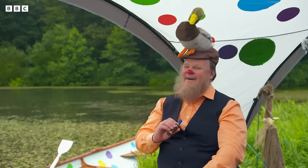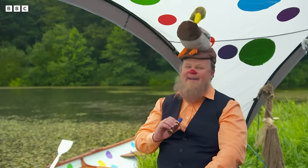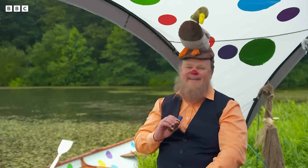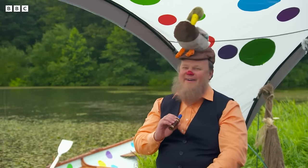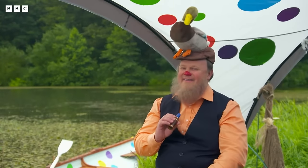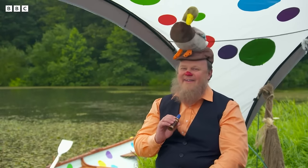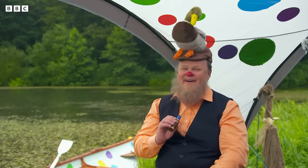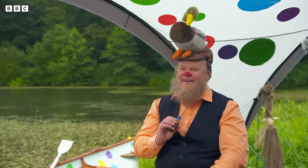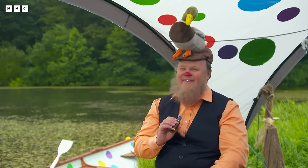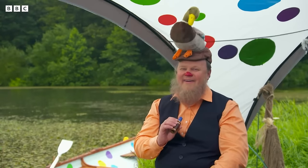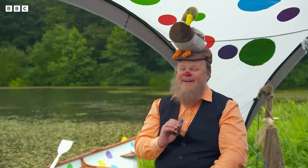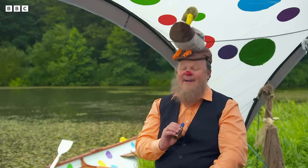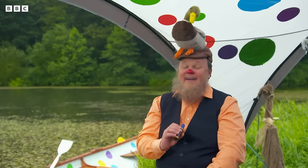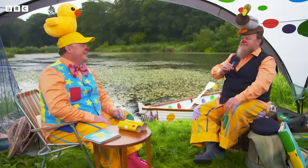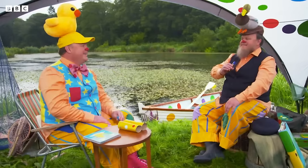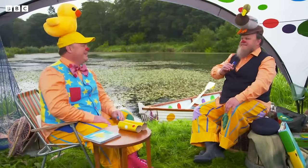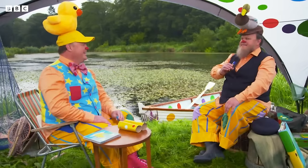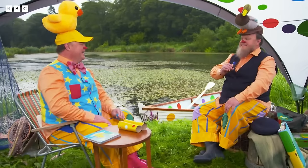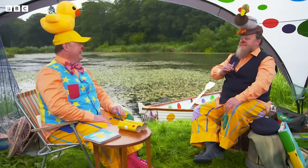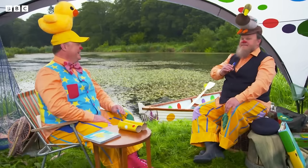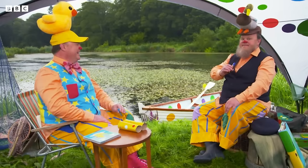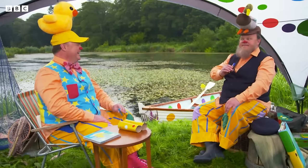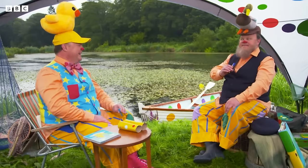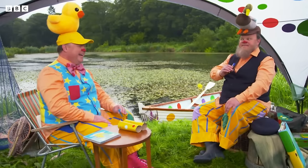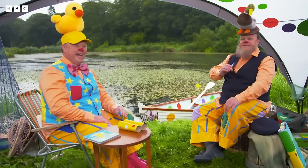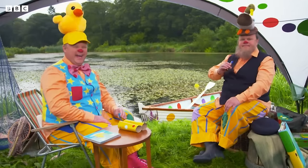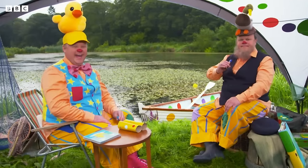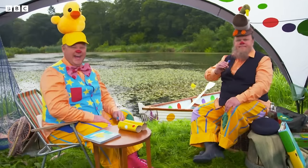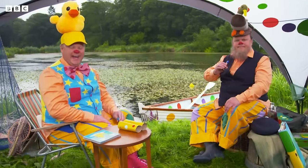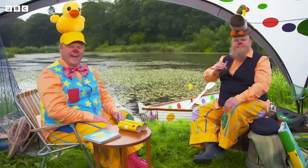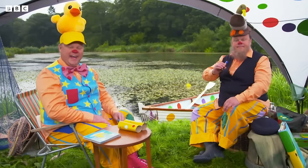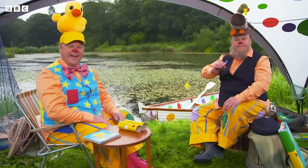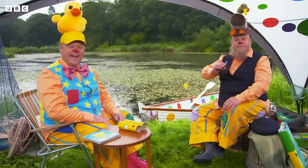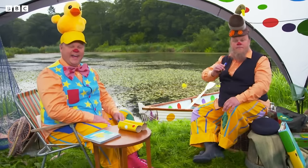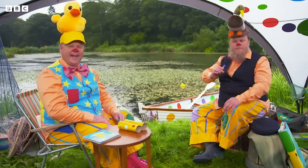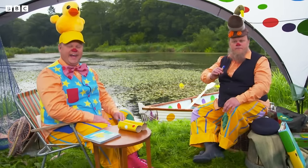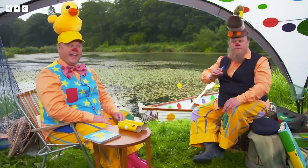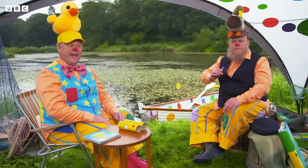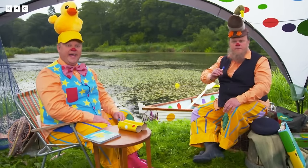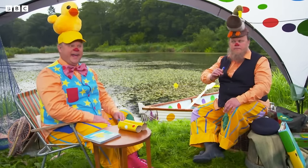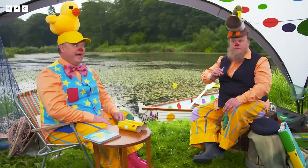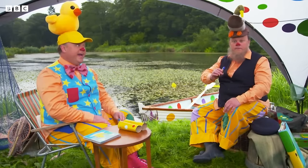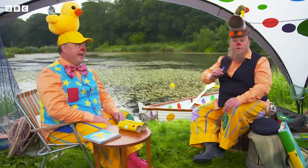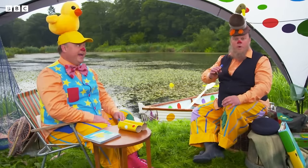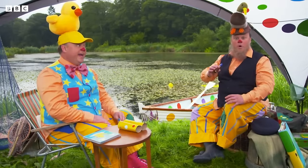I don't know. Mr. Tumble, Fisherman Tumble, duck!